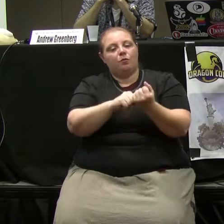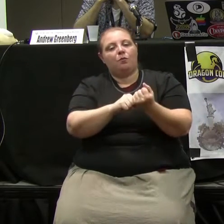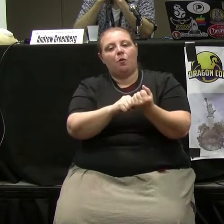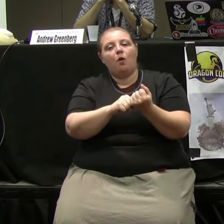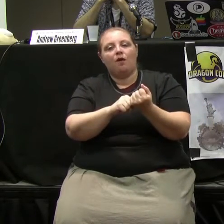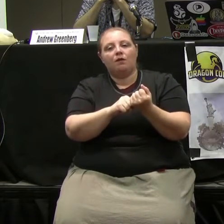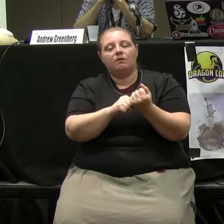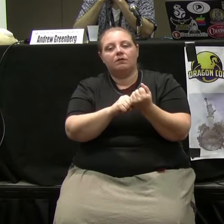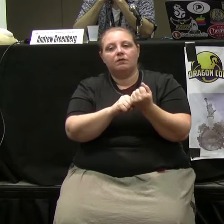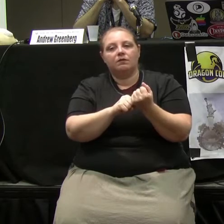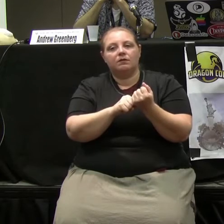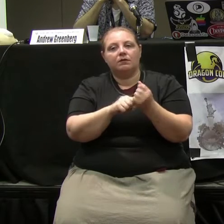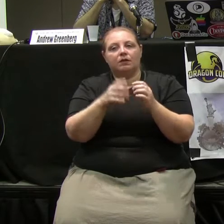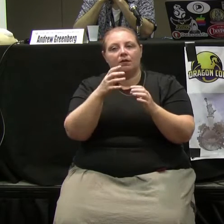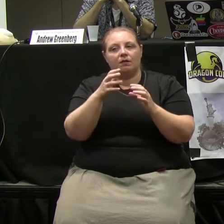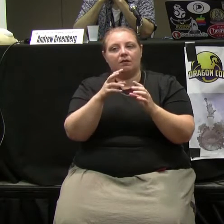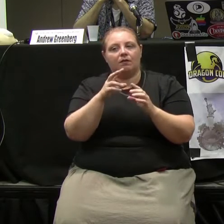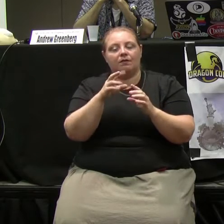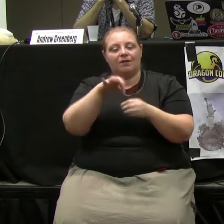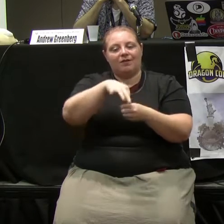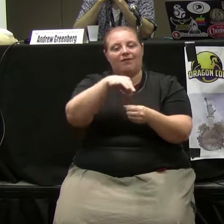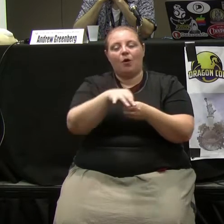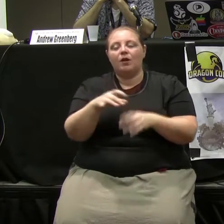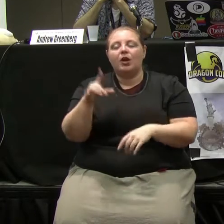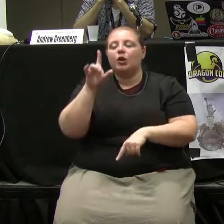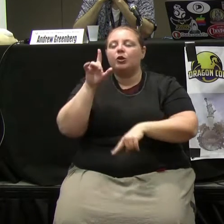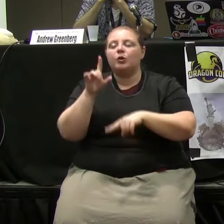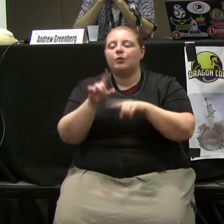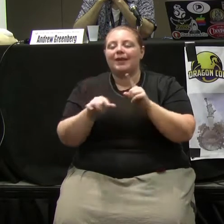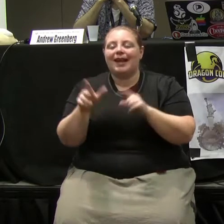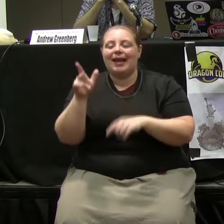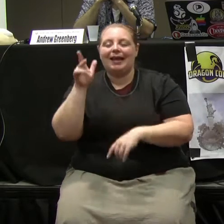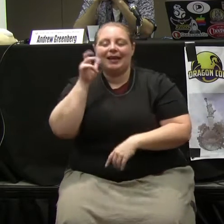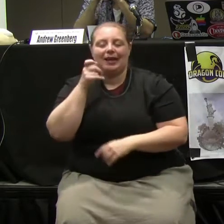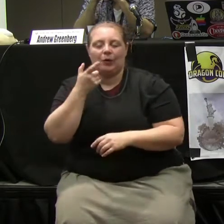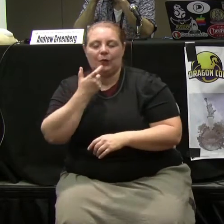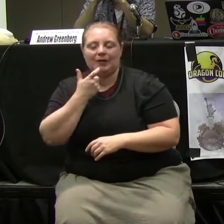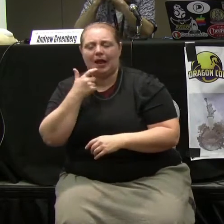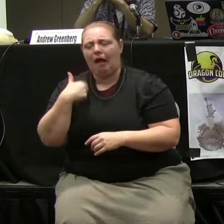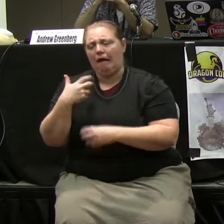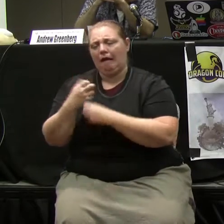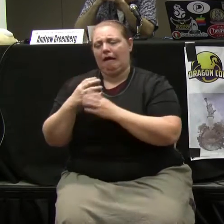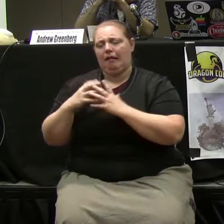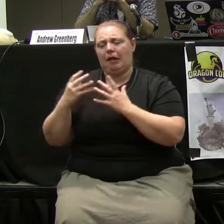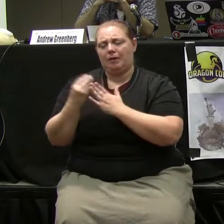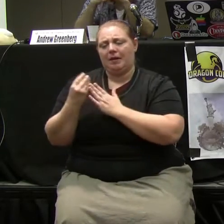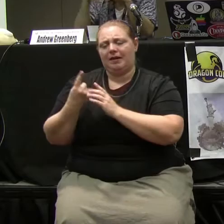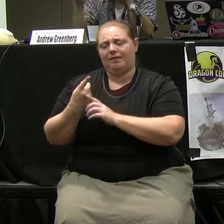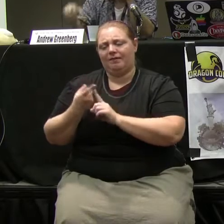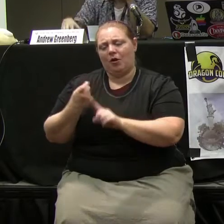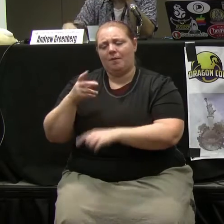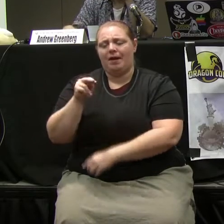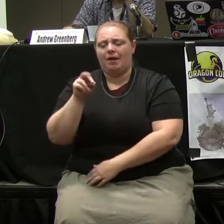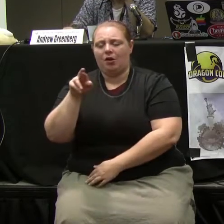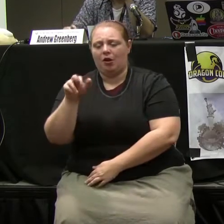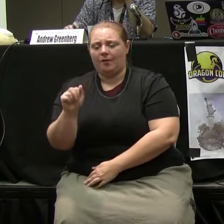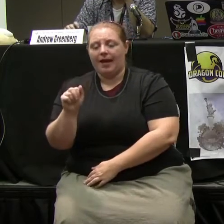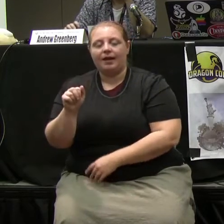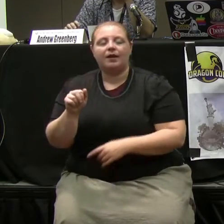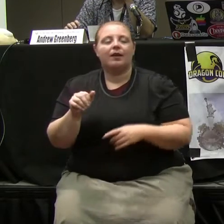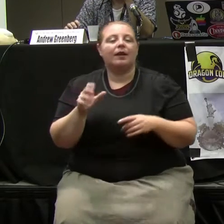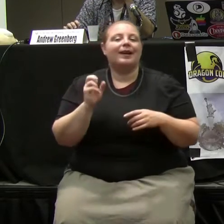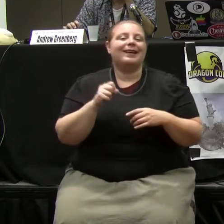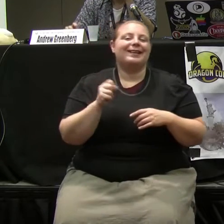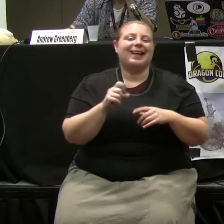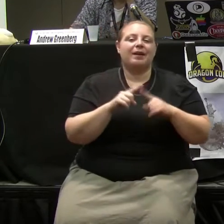lot of money from the NRA. You're not going to see that in a news story. Back up what you're saying, and you can get them. And also, the NRA is still